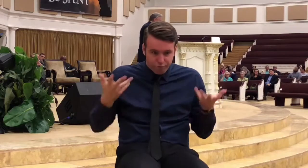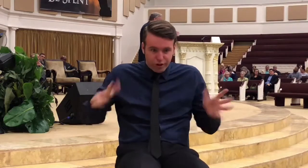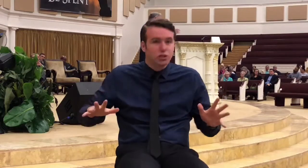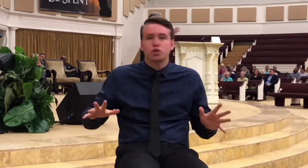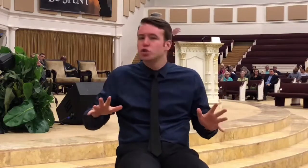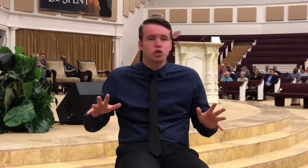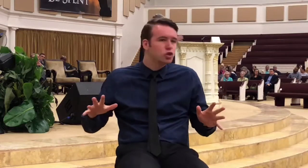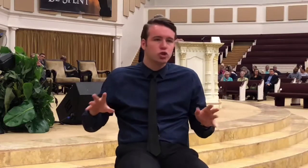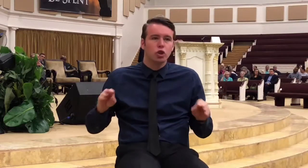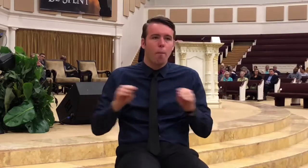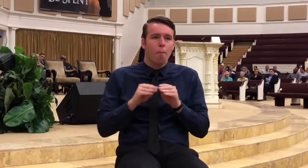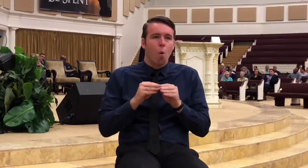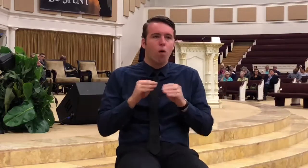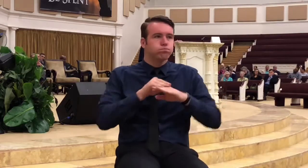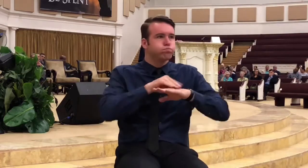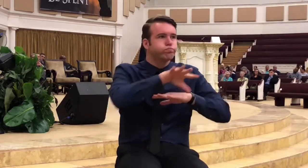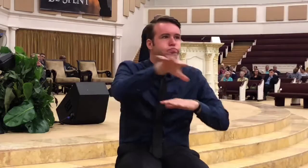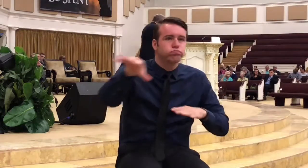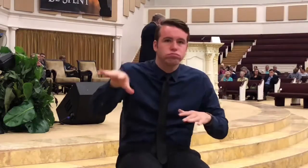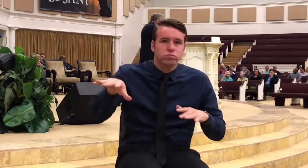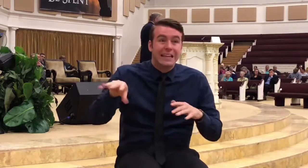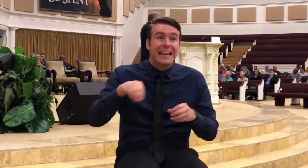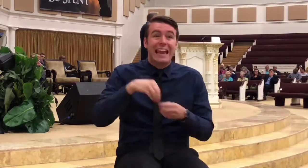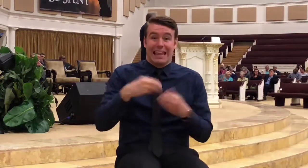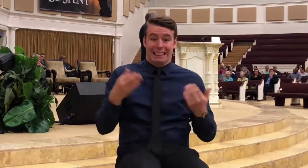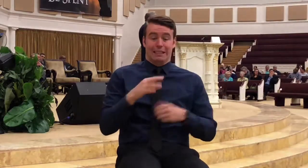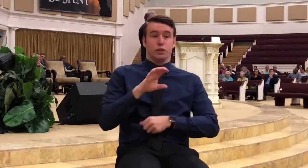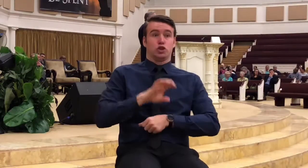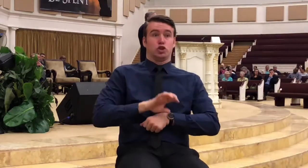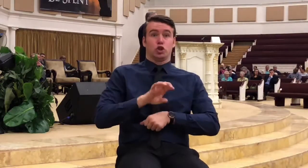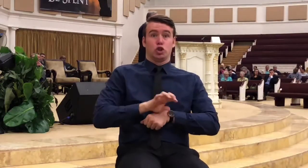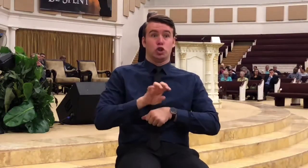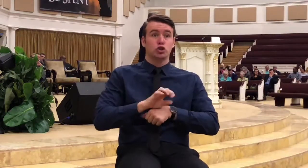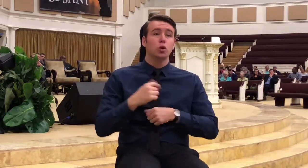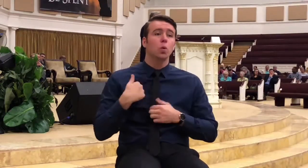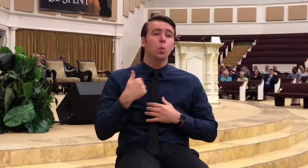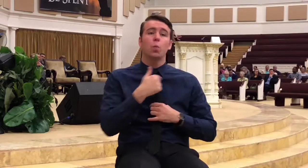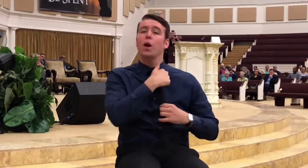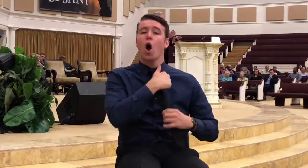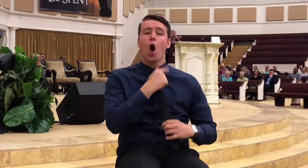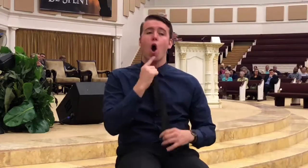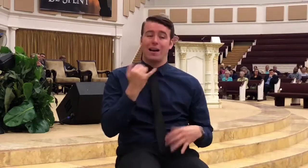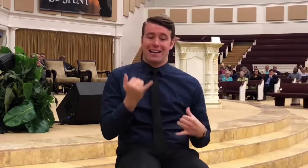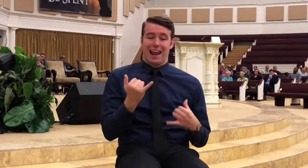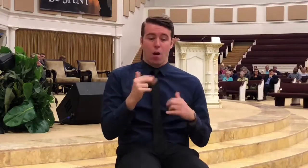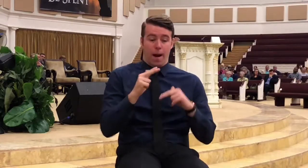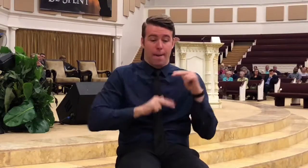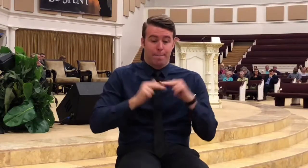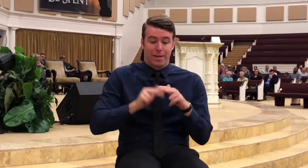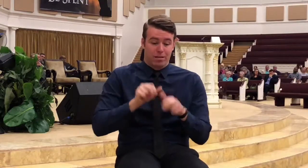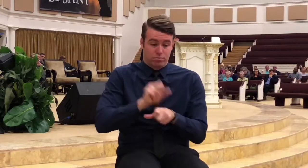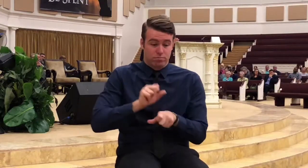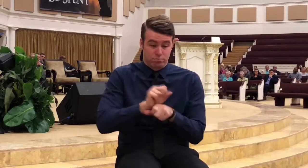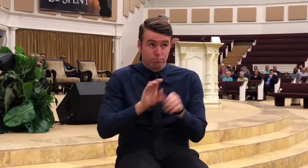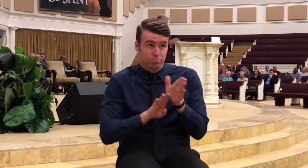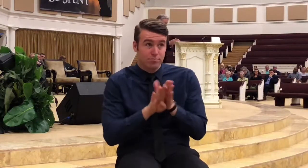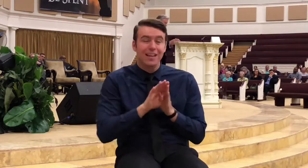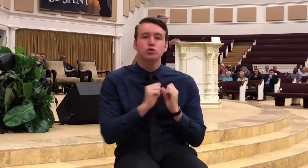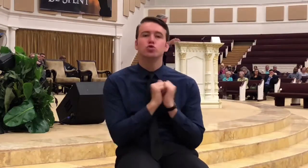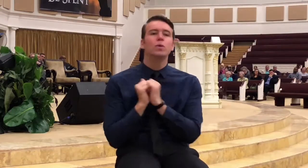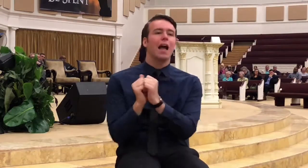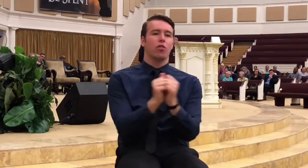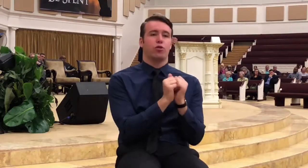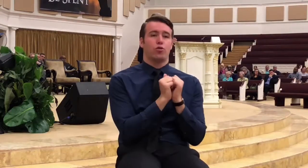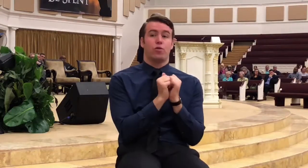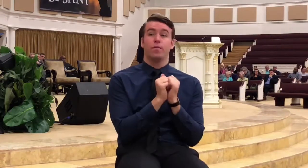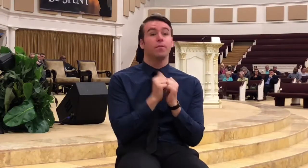that in the church, we are being built together. The Apostle